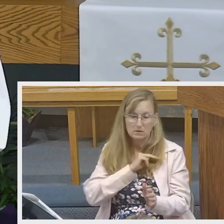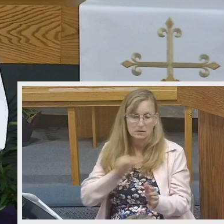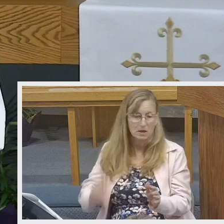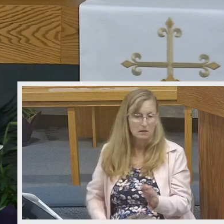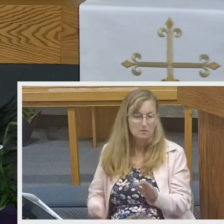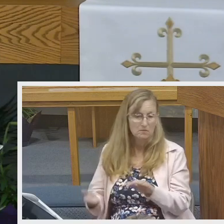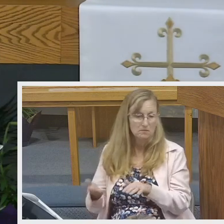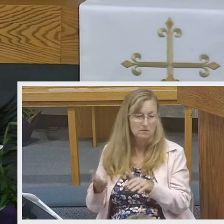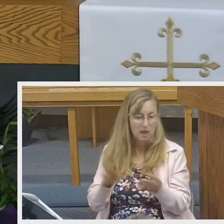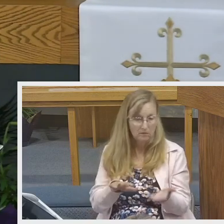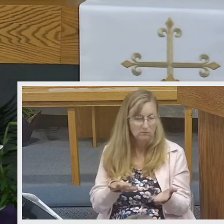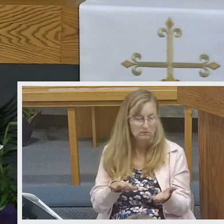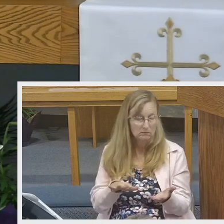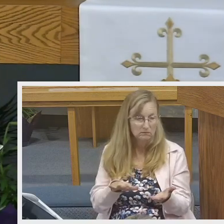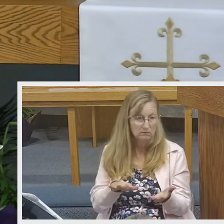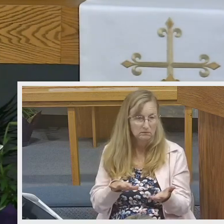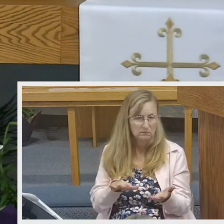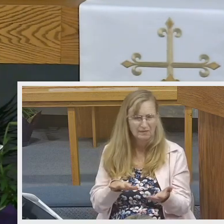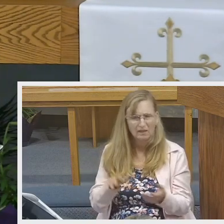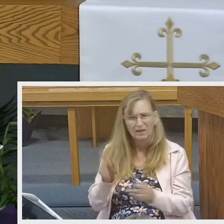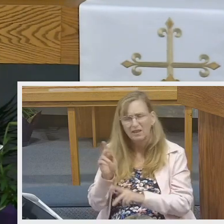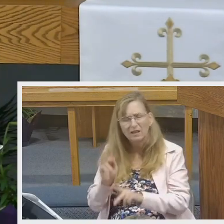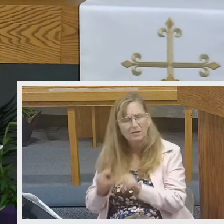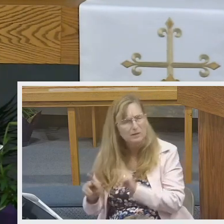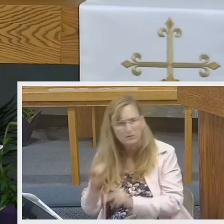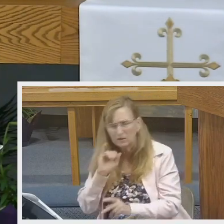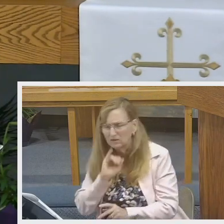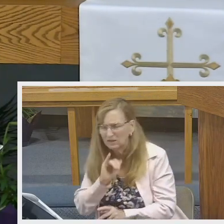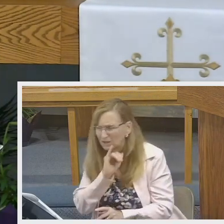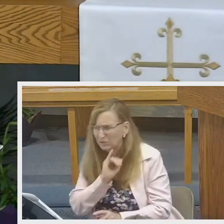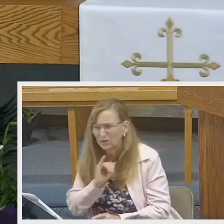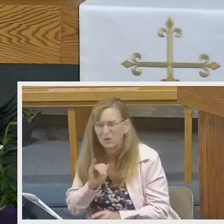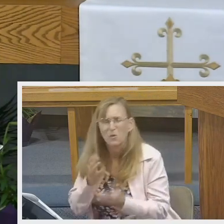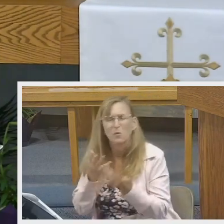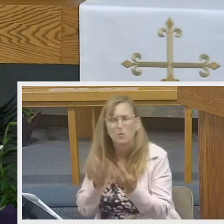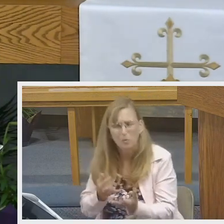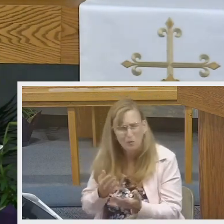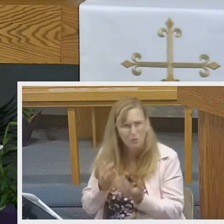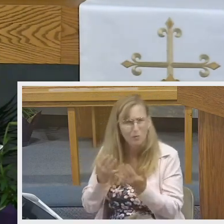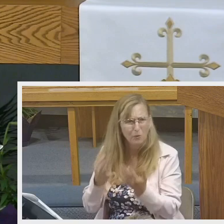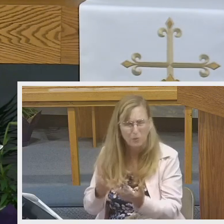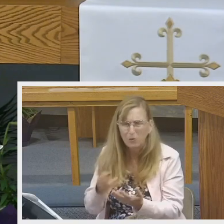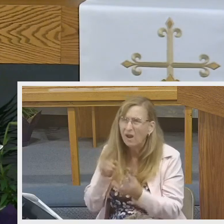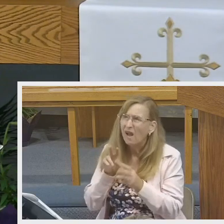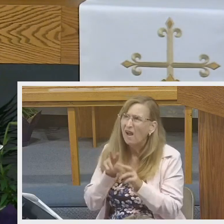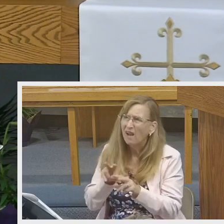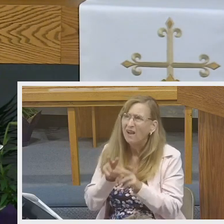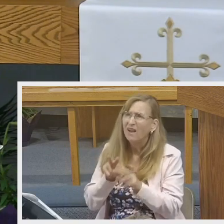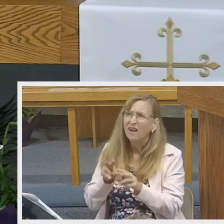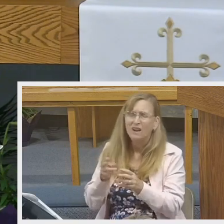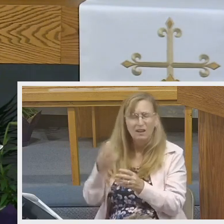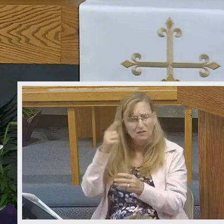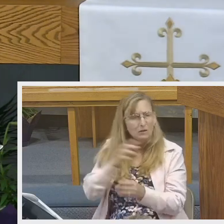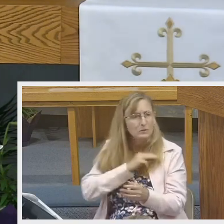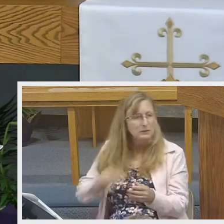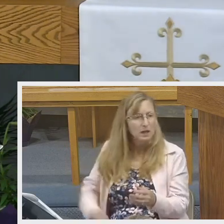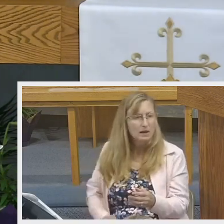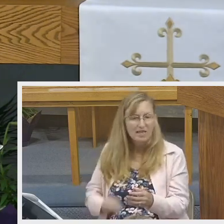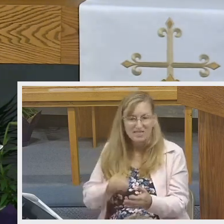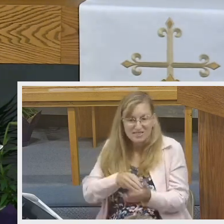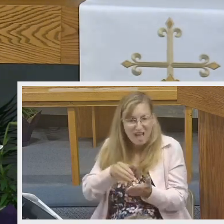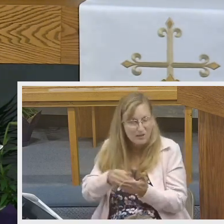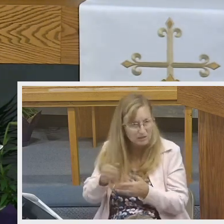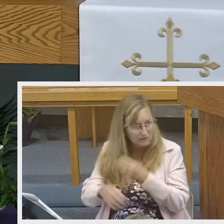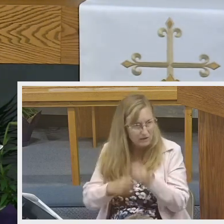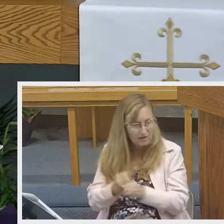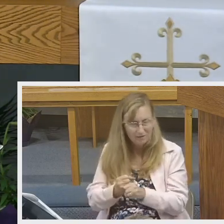The people of Israel had been looking for Messiah for generations, literally for thousands of years. It went back to Adam and Eve in the Garden